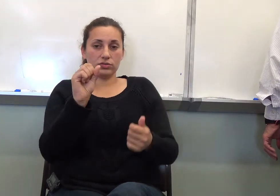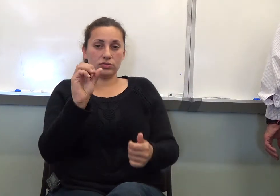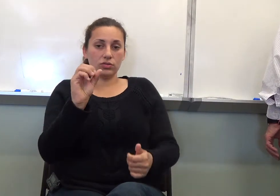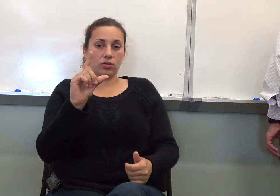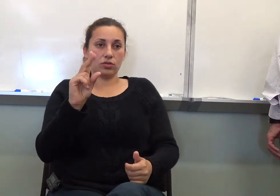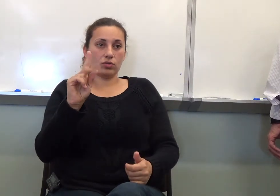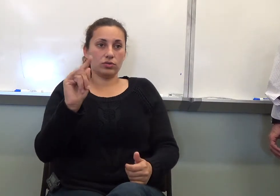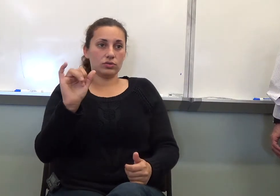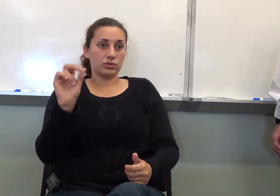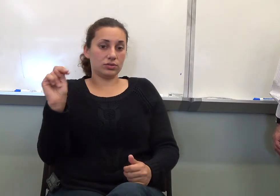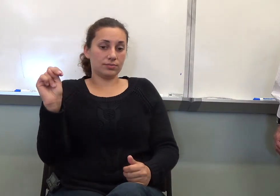is the number